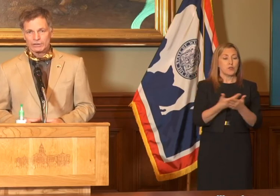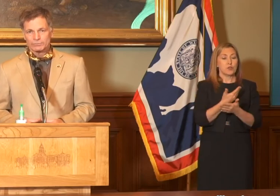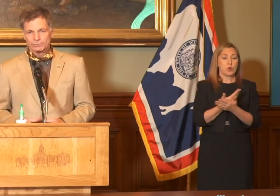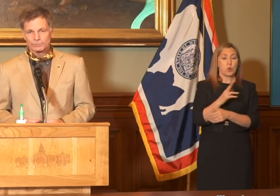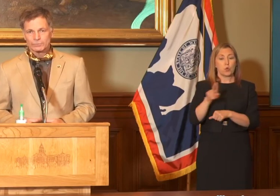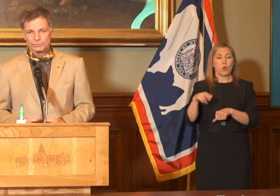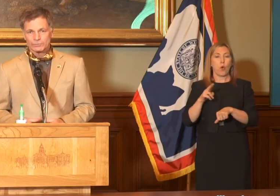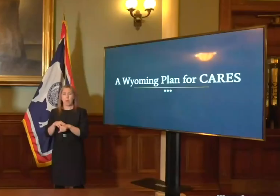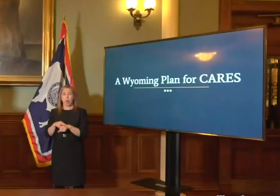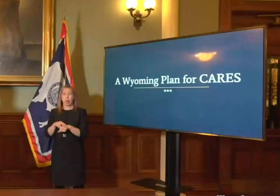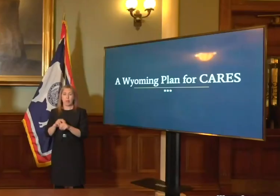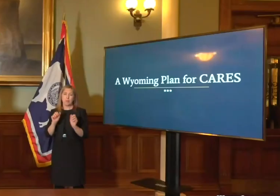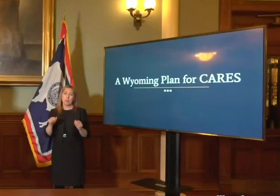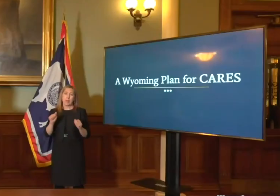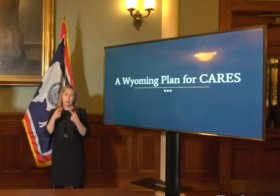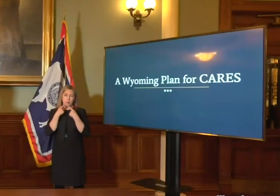work.